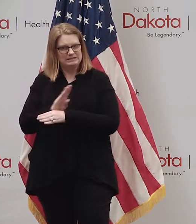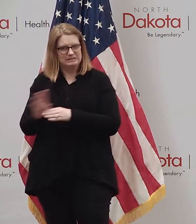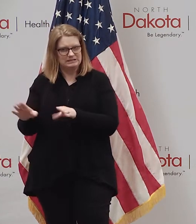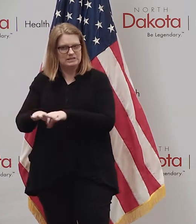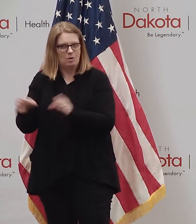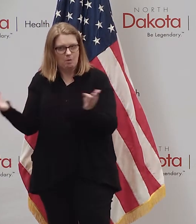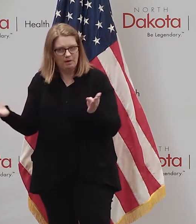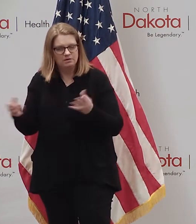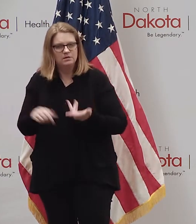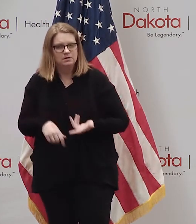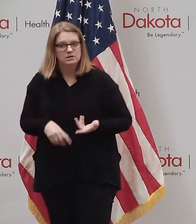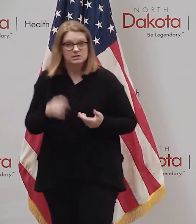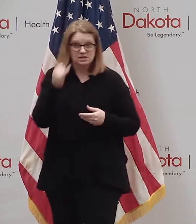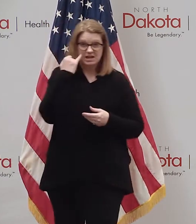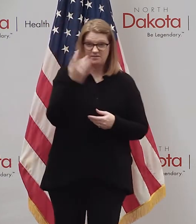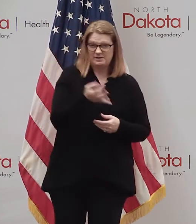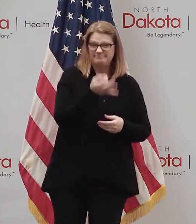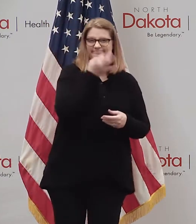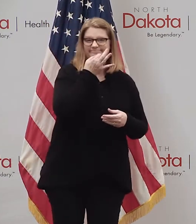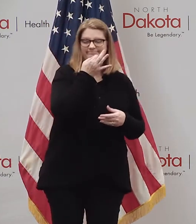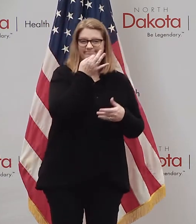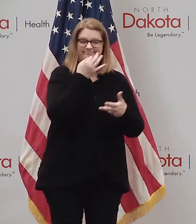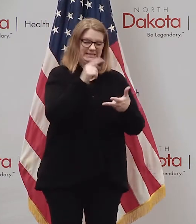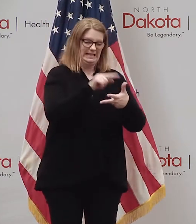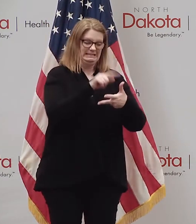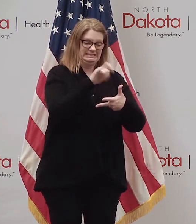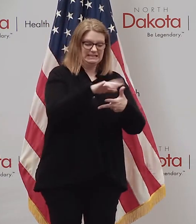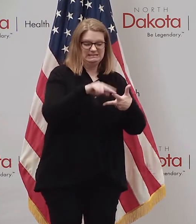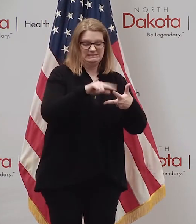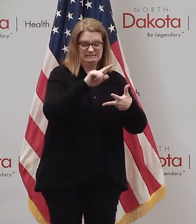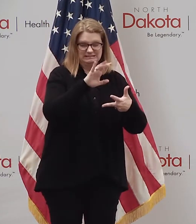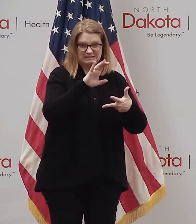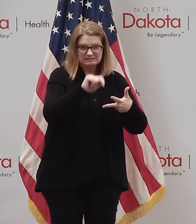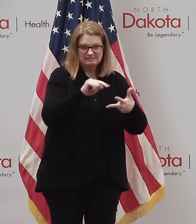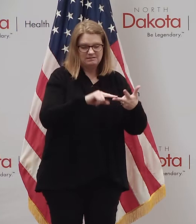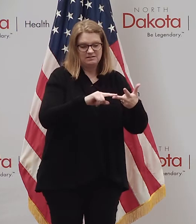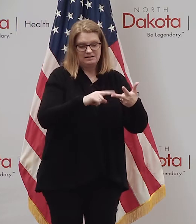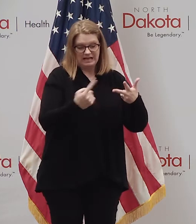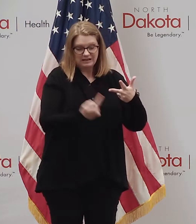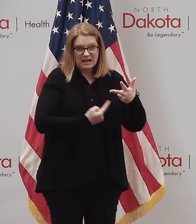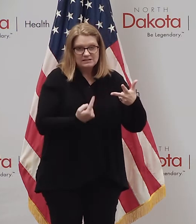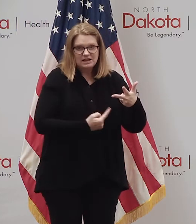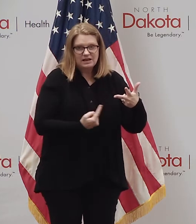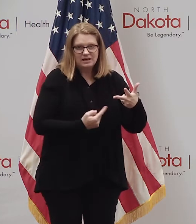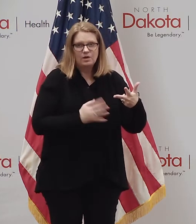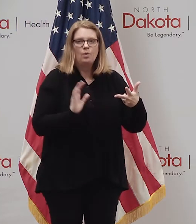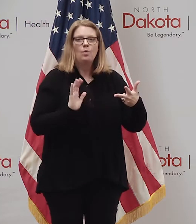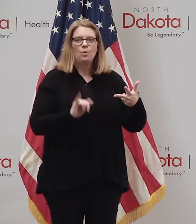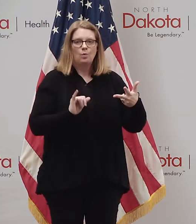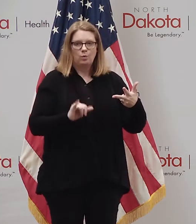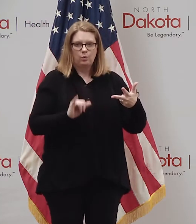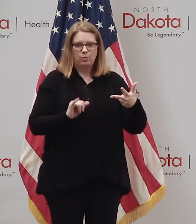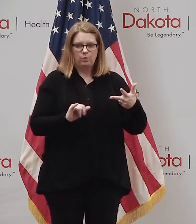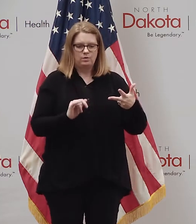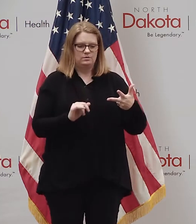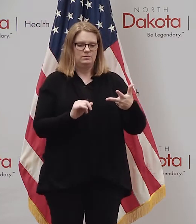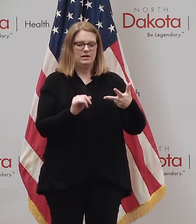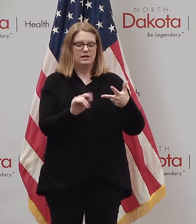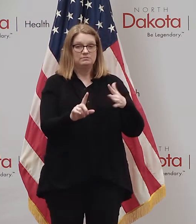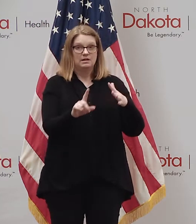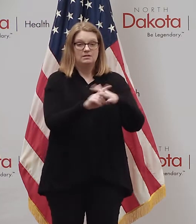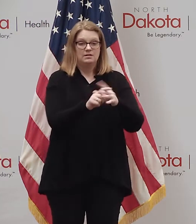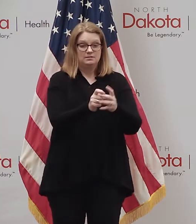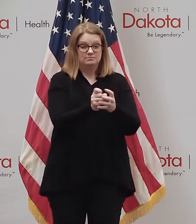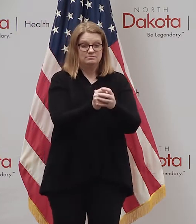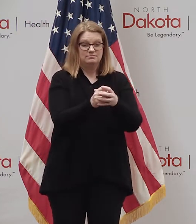hand. The better we are at testing and tracing and isolating, the more rapidly we can take what might be an ember and put it out quickly before it